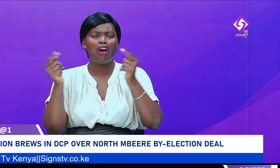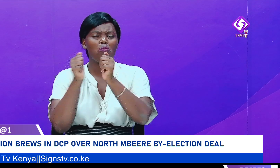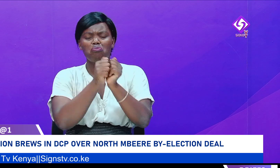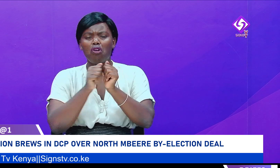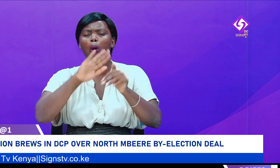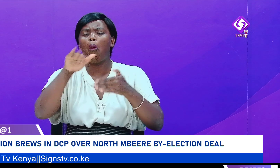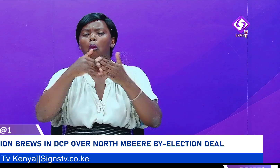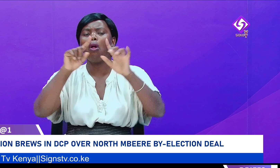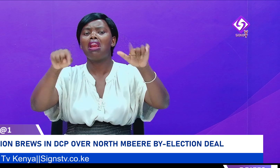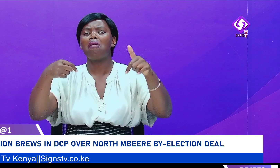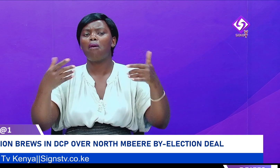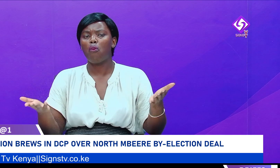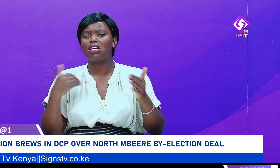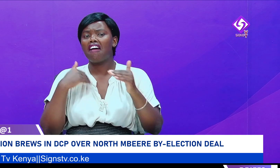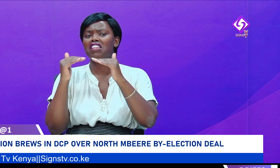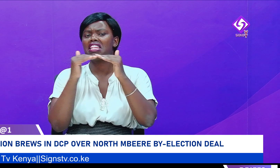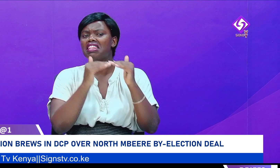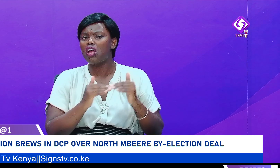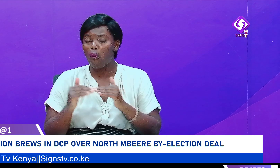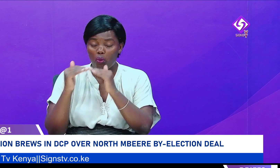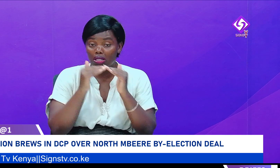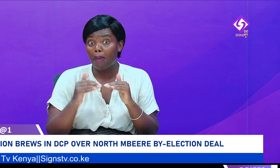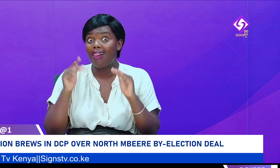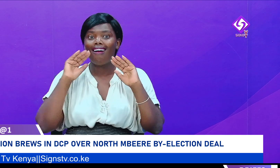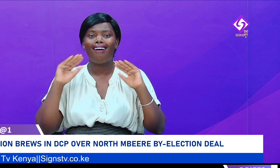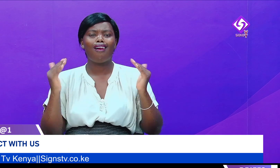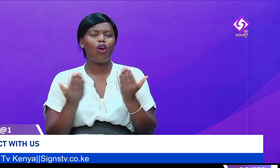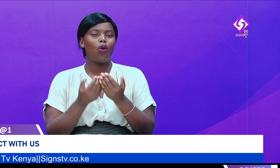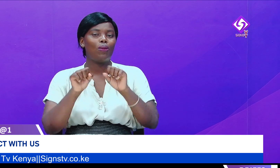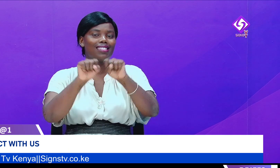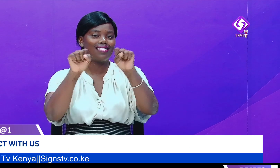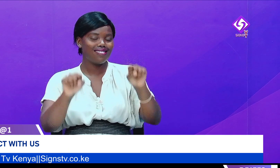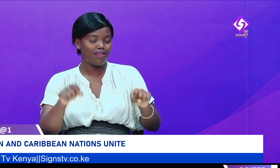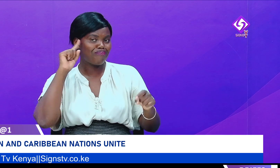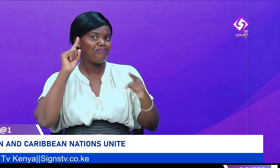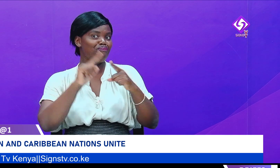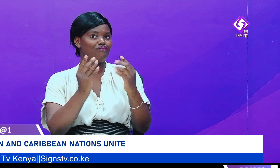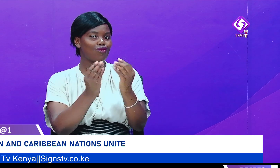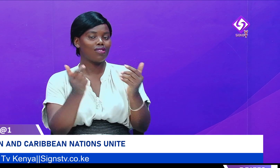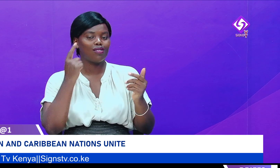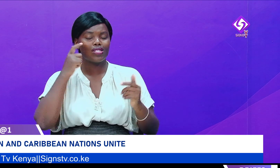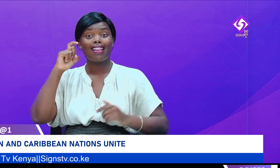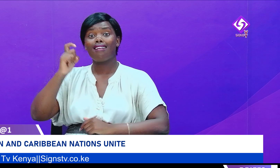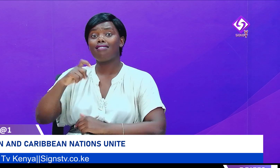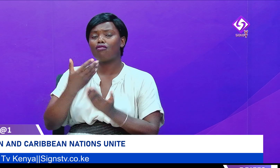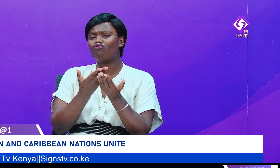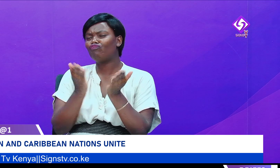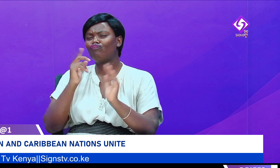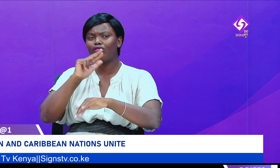in Addis Ababa. The historic gathering brought together leaders from the African Union and Caribbean countries